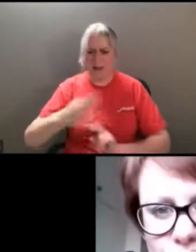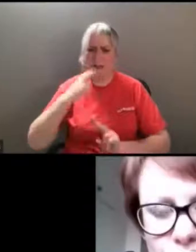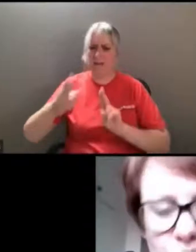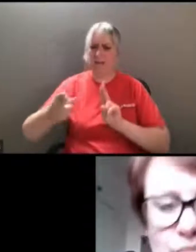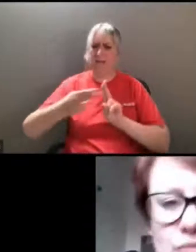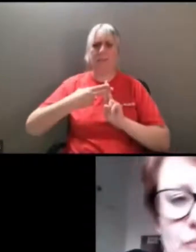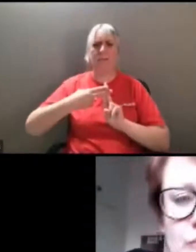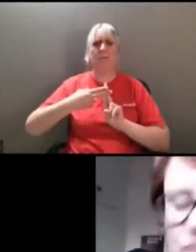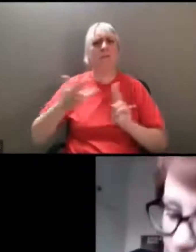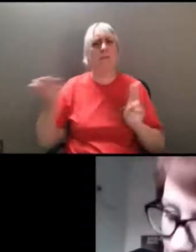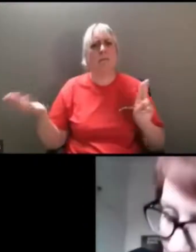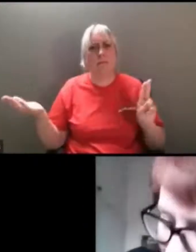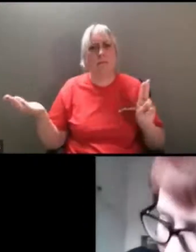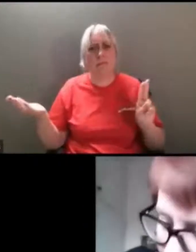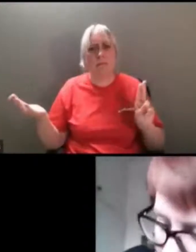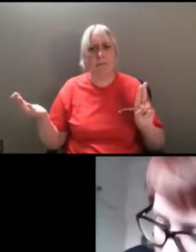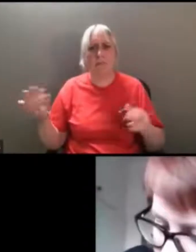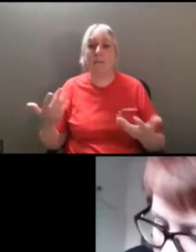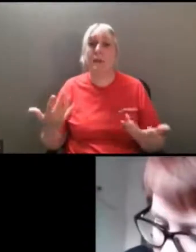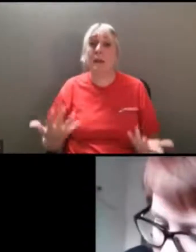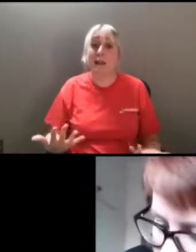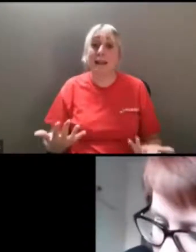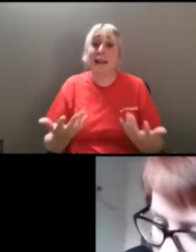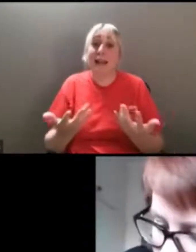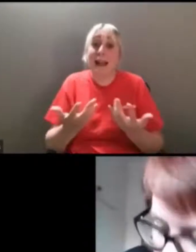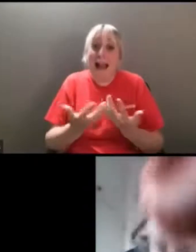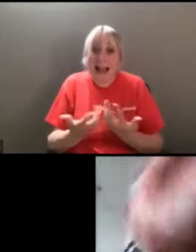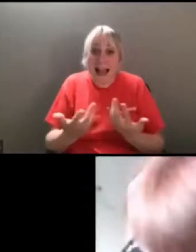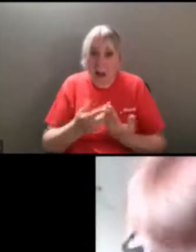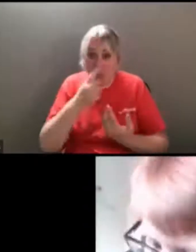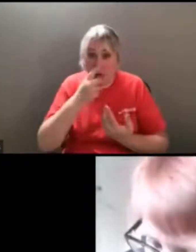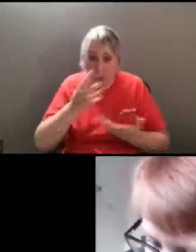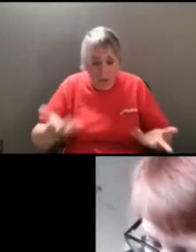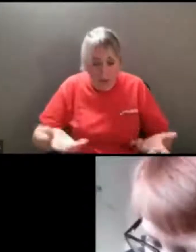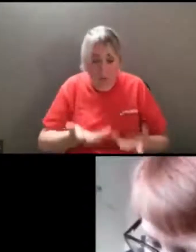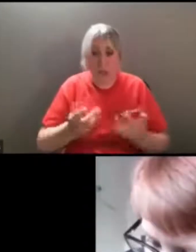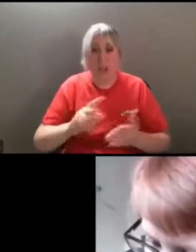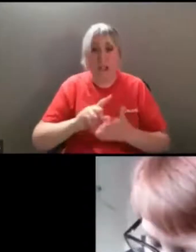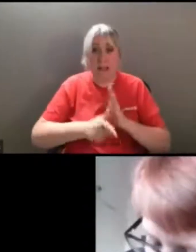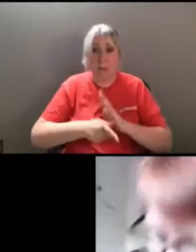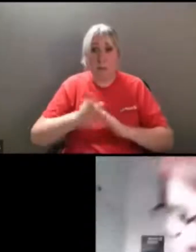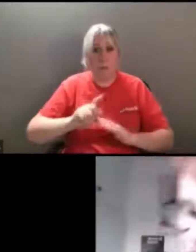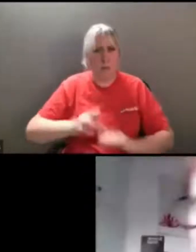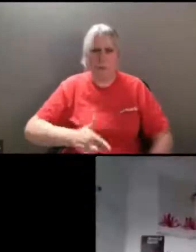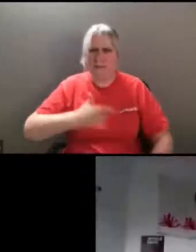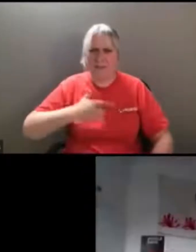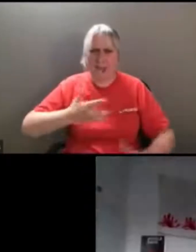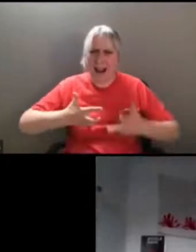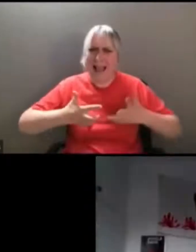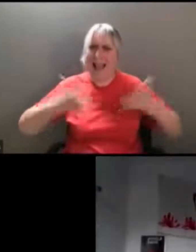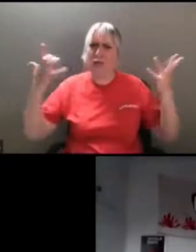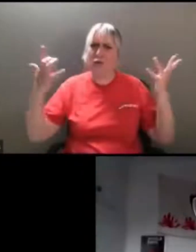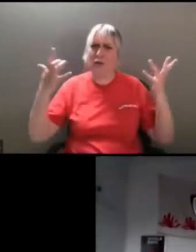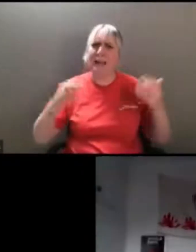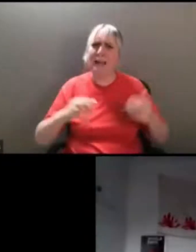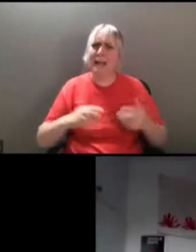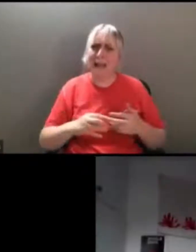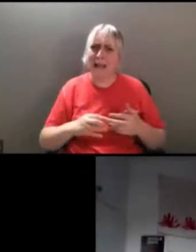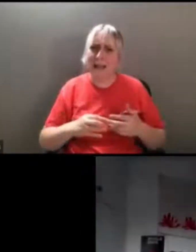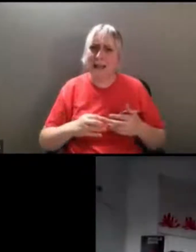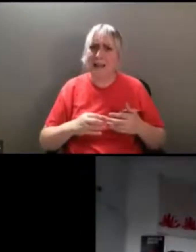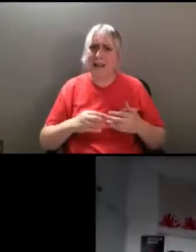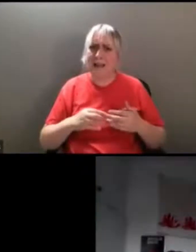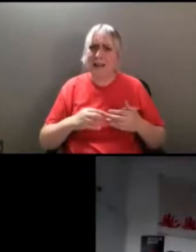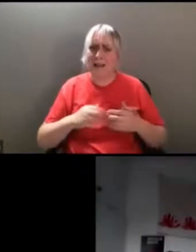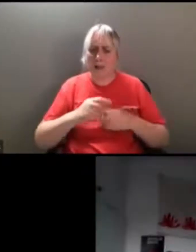create the level of anger required amongst disabled people to trigger a collective response as impressive as the